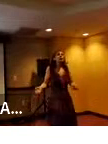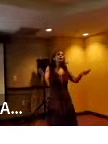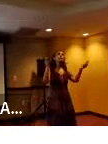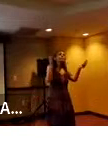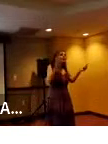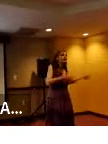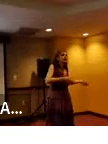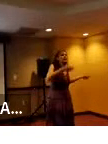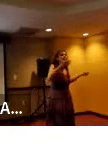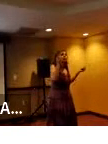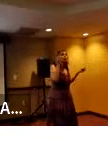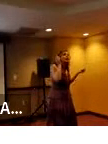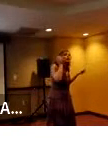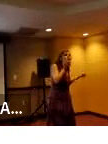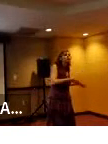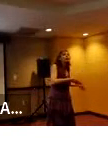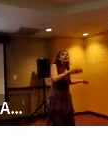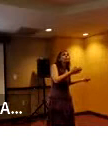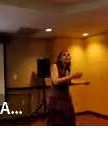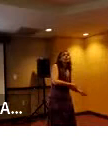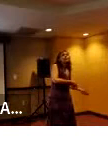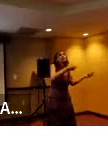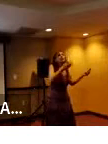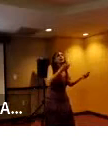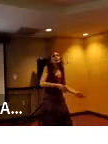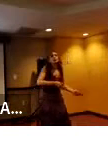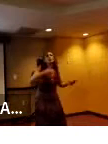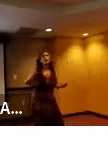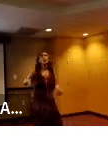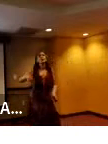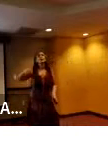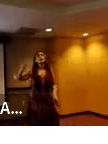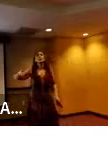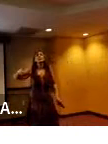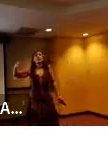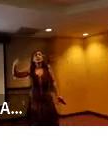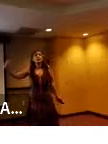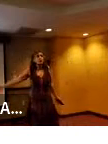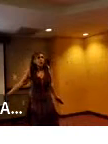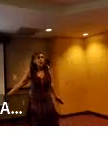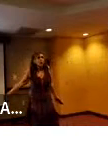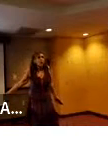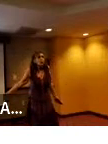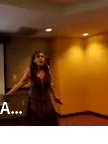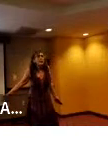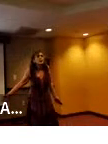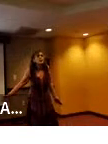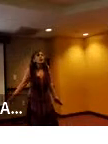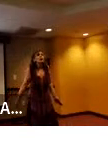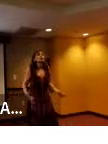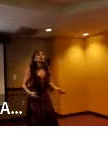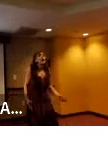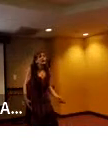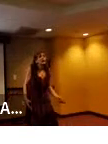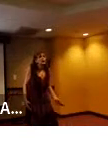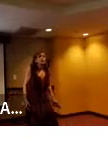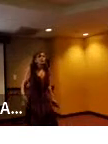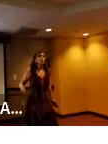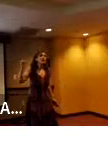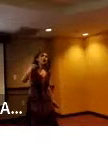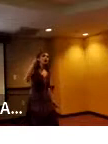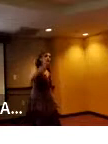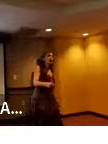and you want to use mix-ins, and you want to use the benefit of reusable code and the benefits that do come with those things,